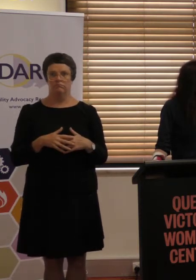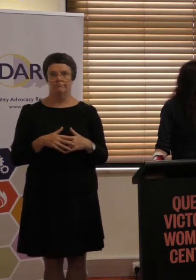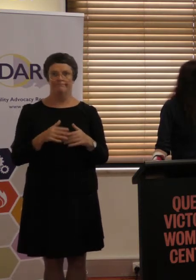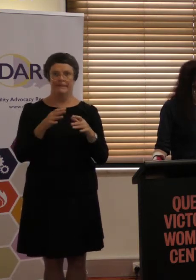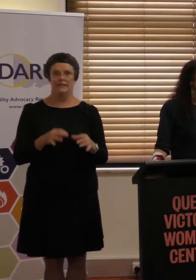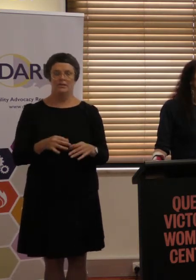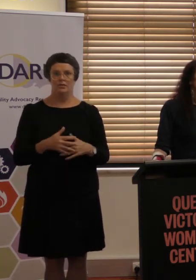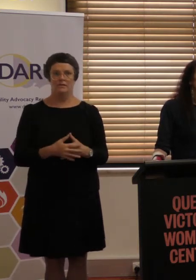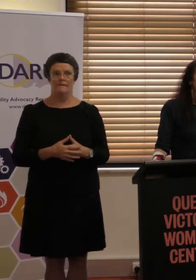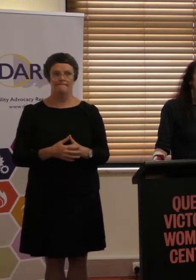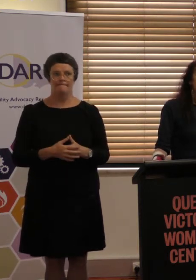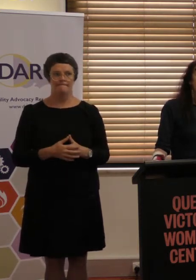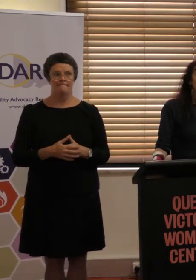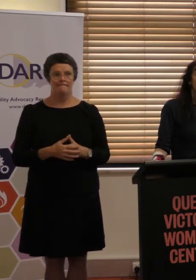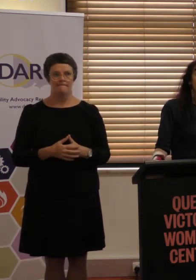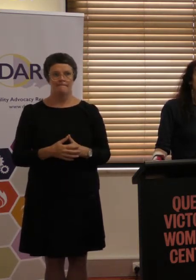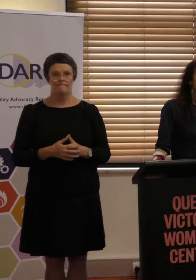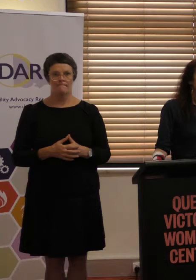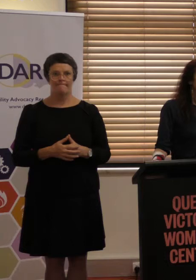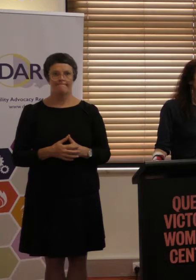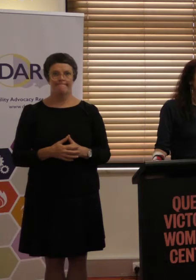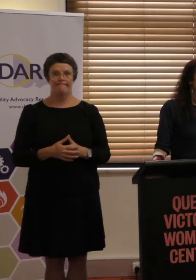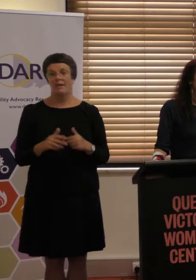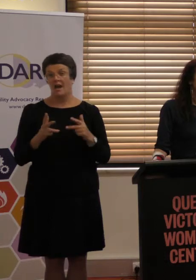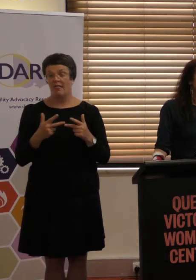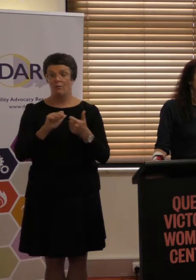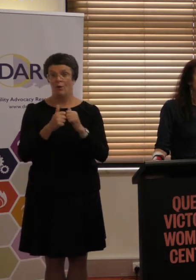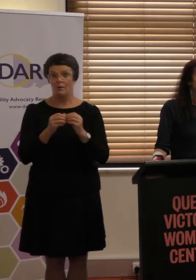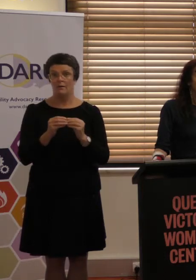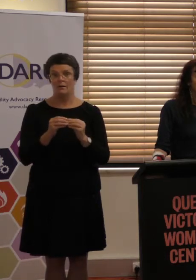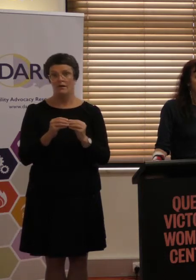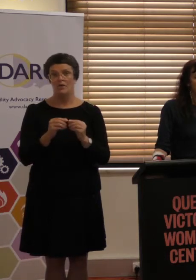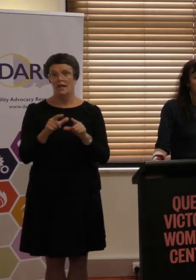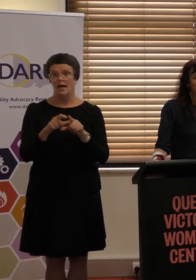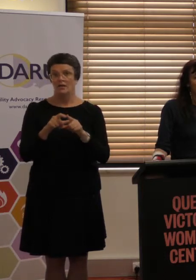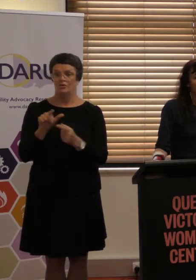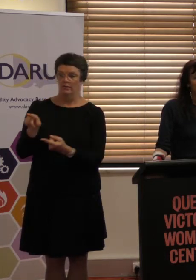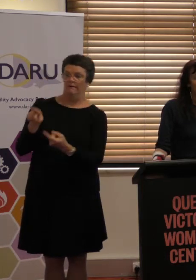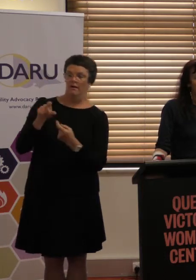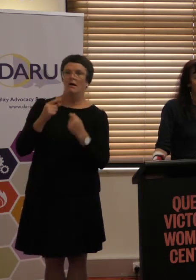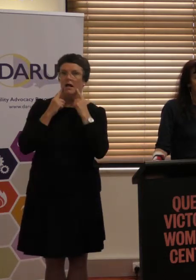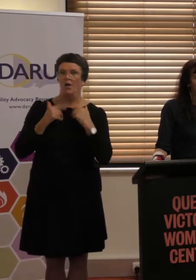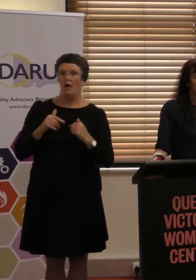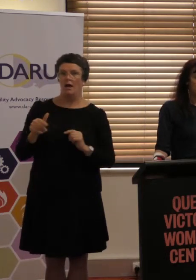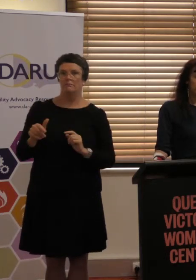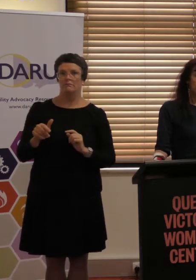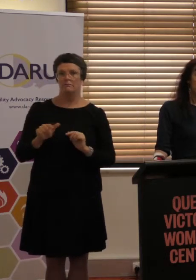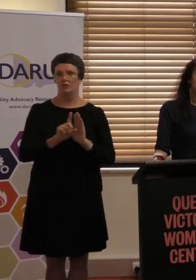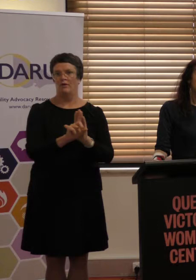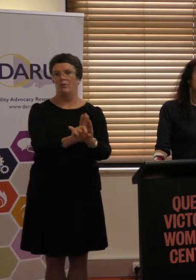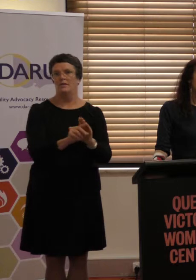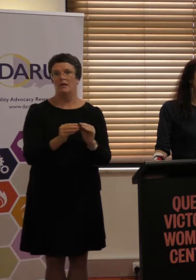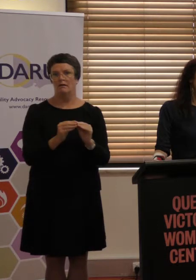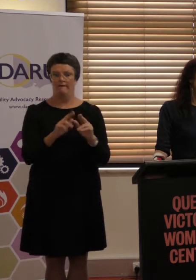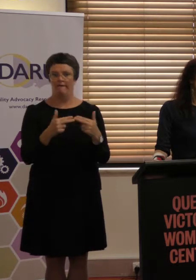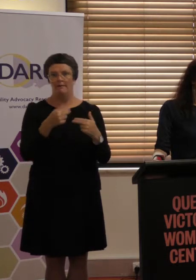We also have the problem that it's hard to get lawyers to act for a family with a child with a disability at VCAT